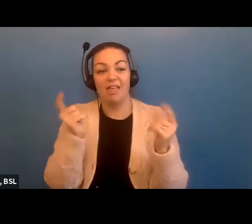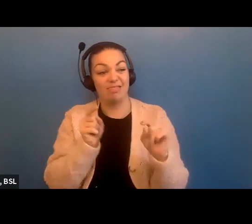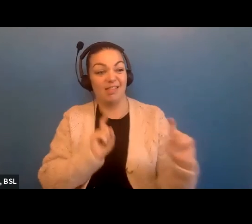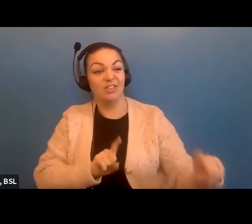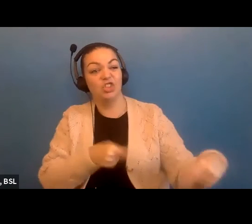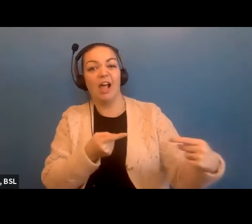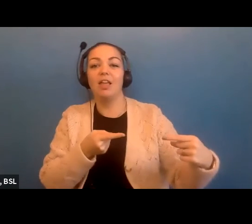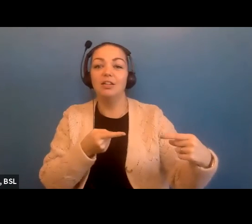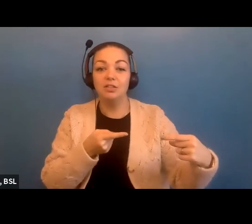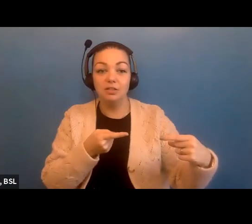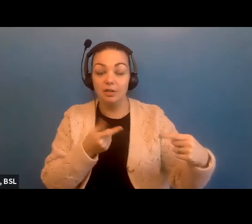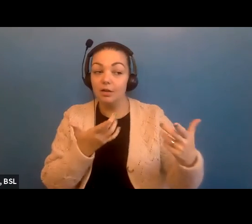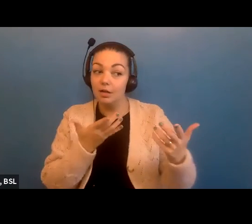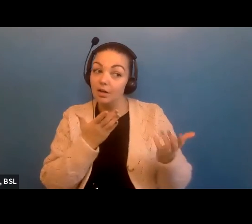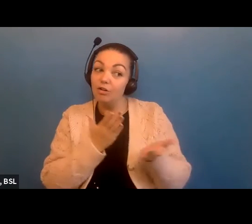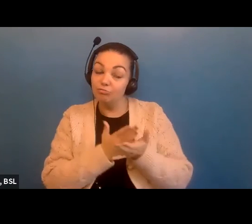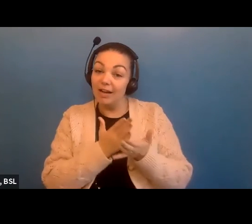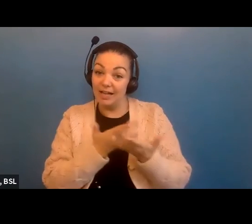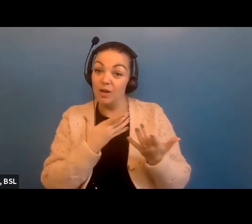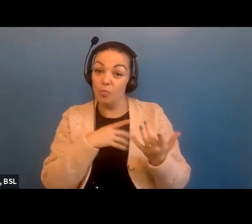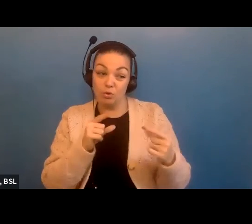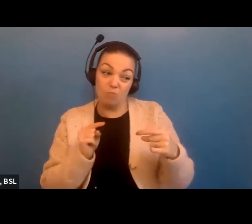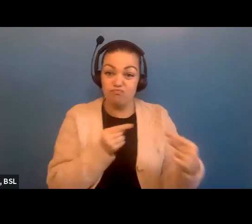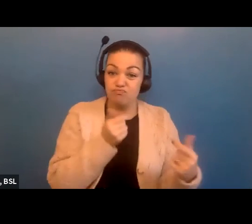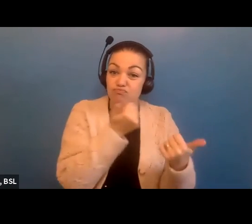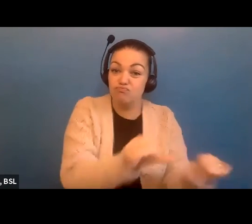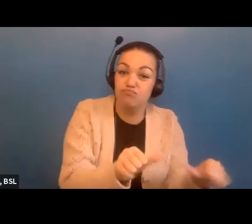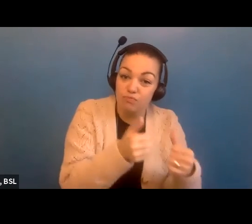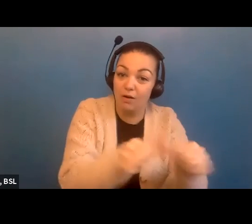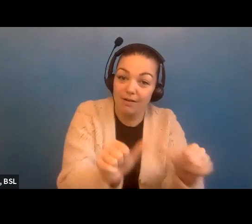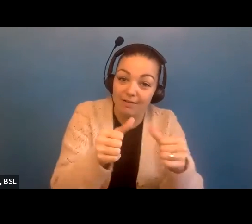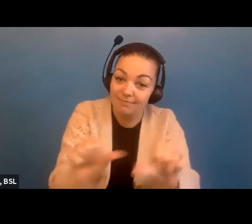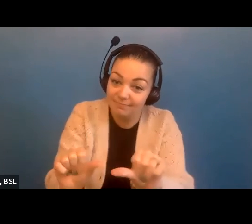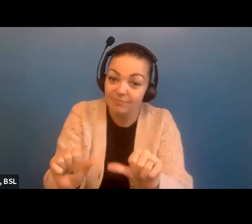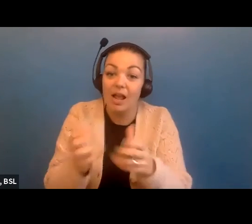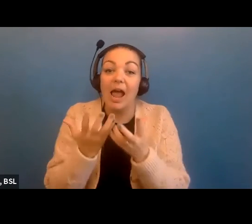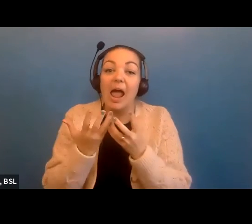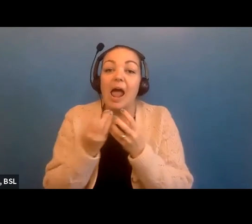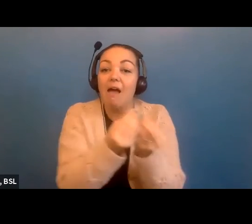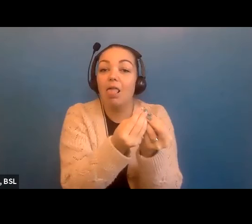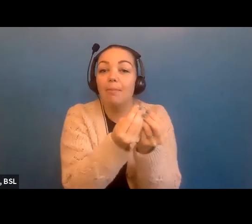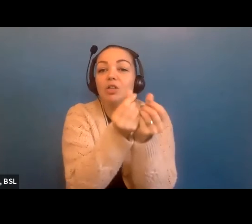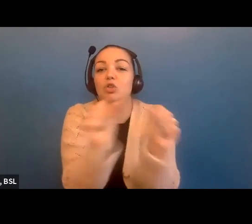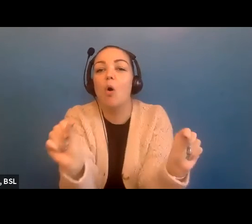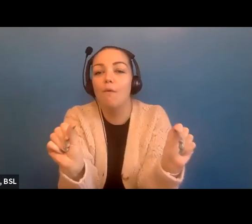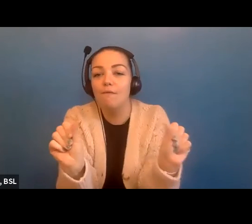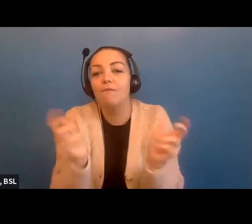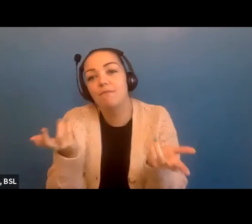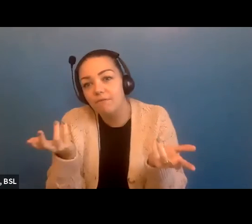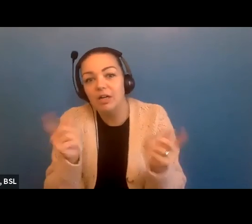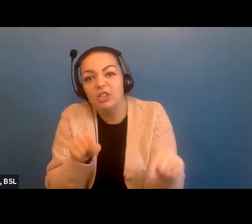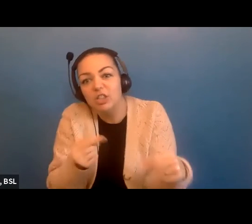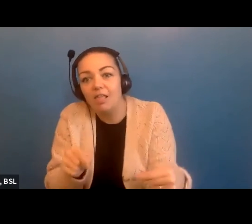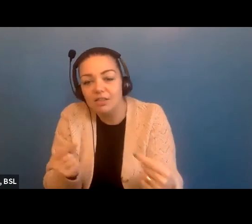that we really face, that we really want to kind of really tackle and help solve, really, I guess, and